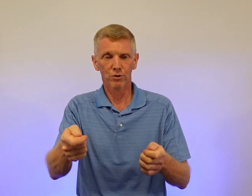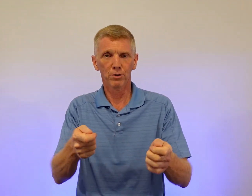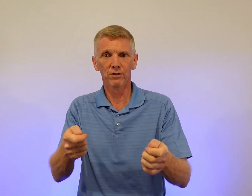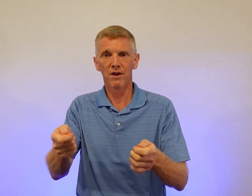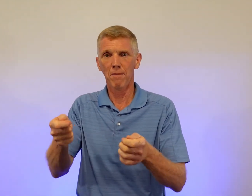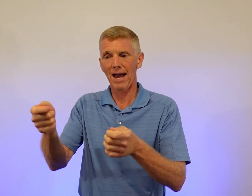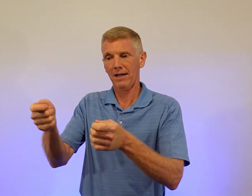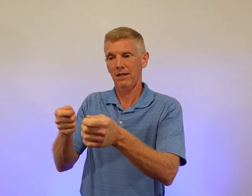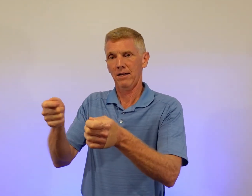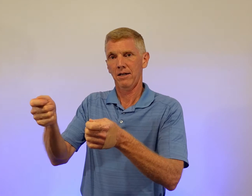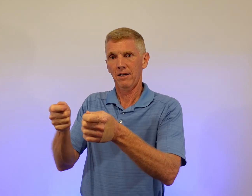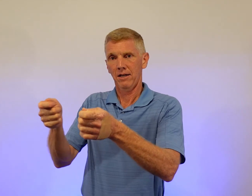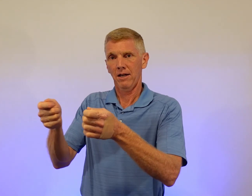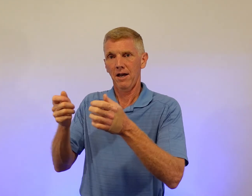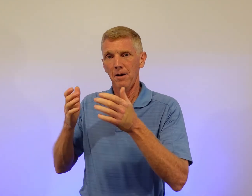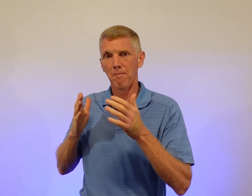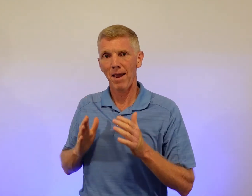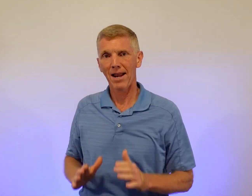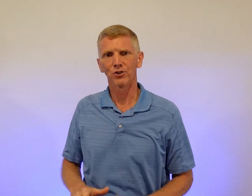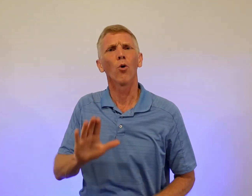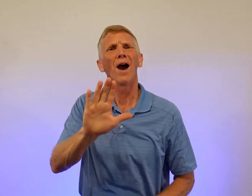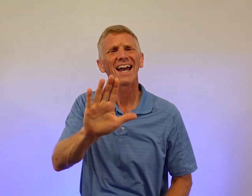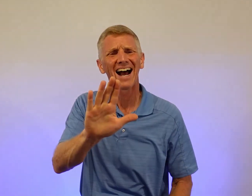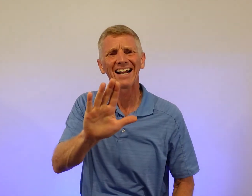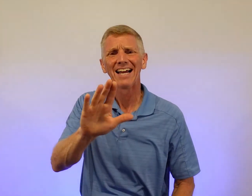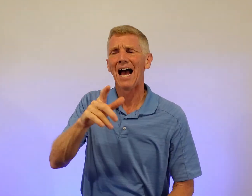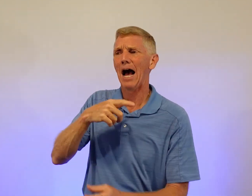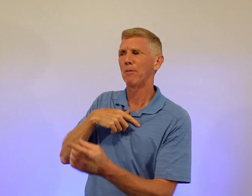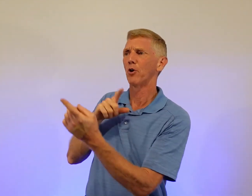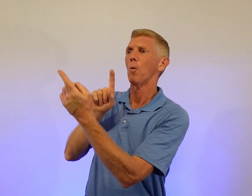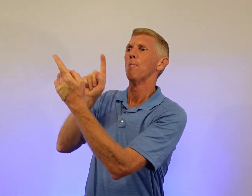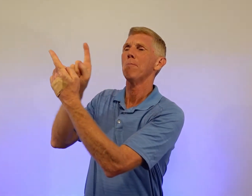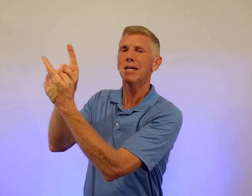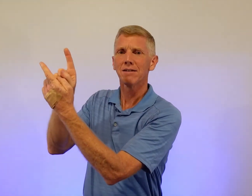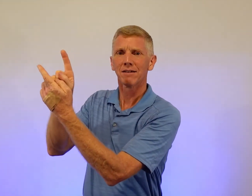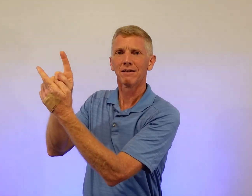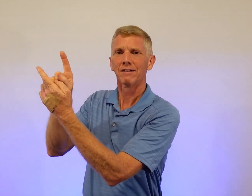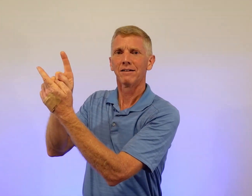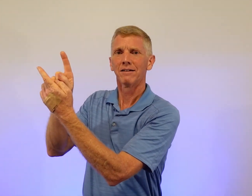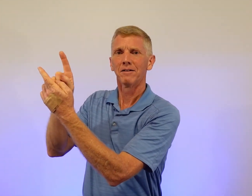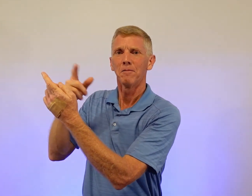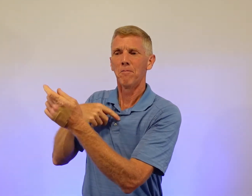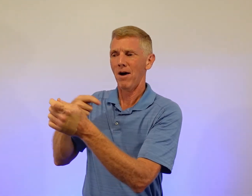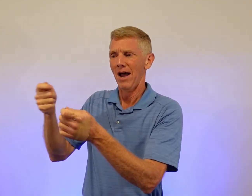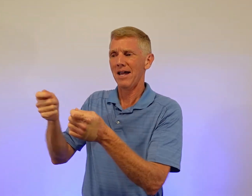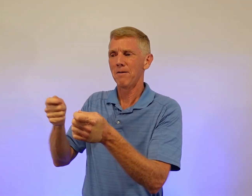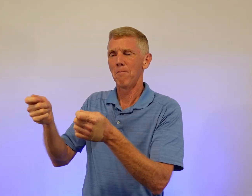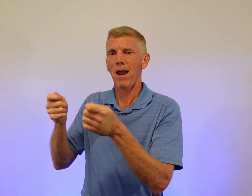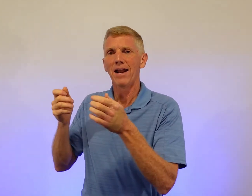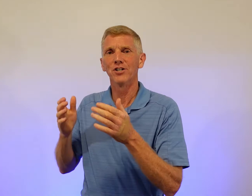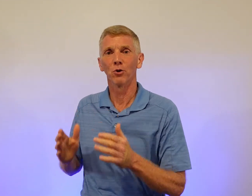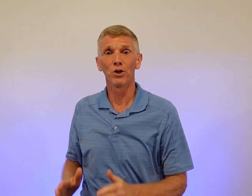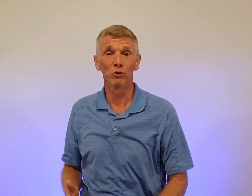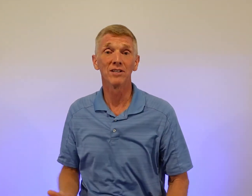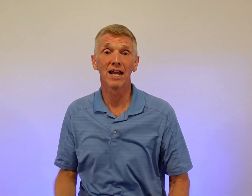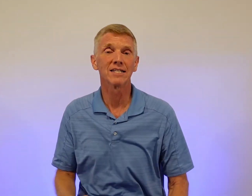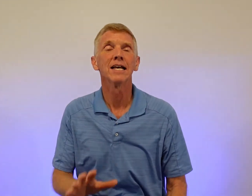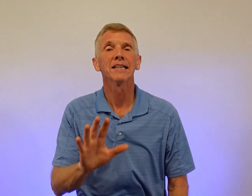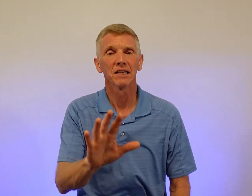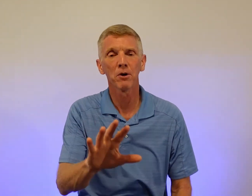pulling that back. A manager. Oh, hang on. I'm going to go meet my manager. What you're really saying is, let me go talk